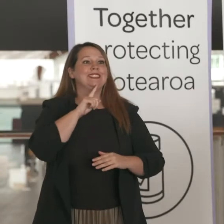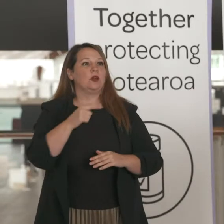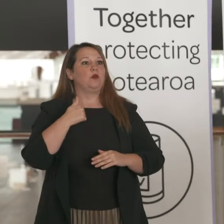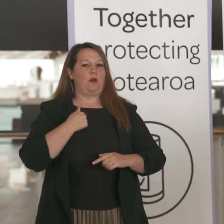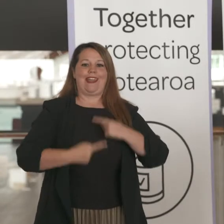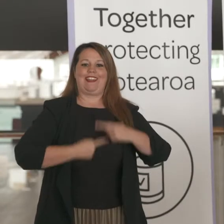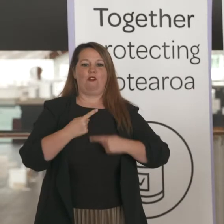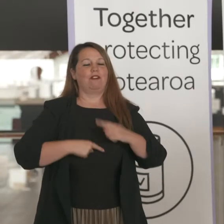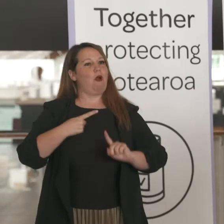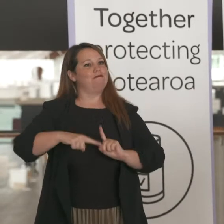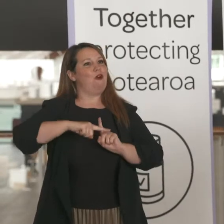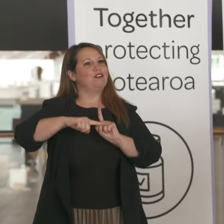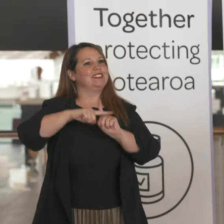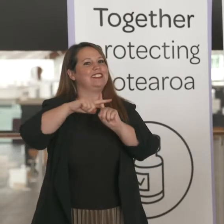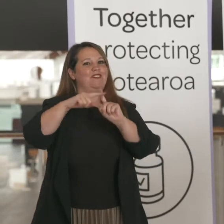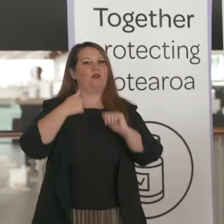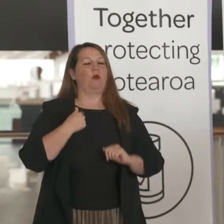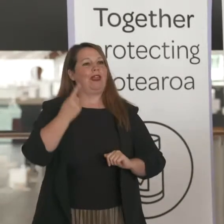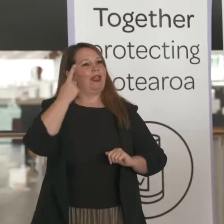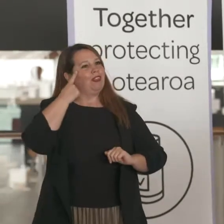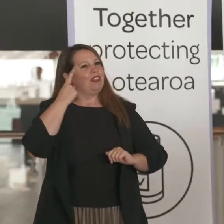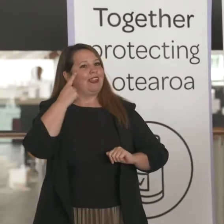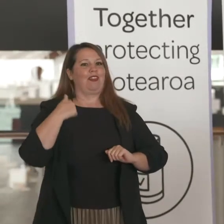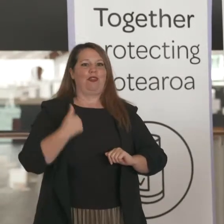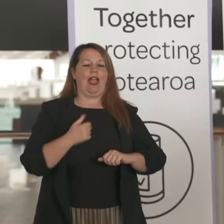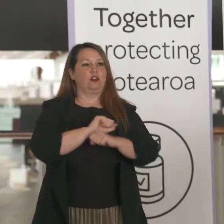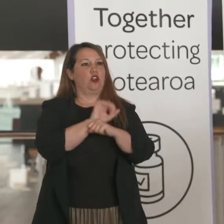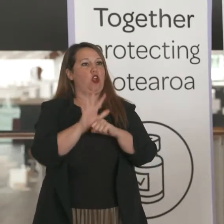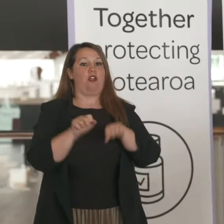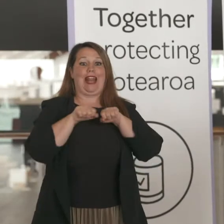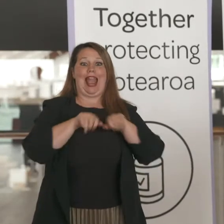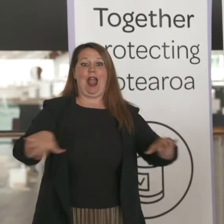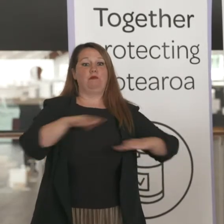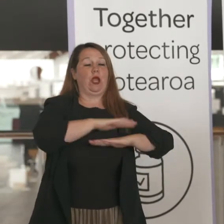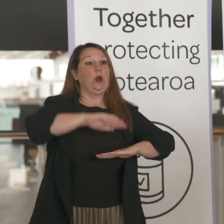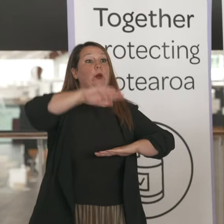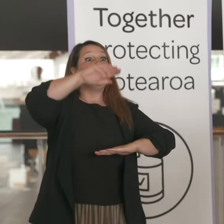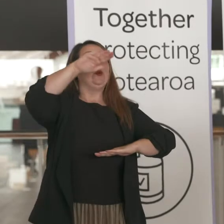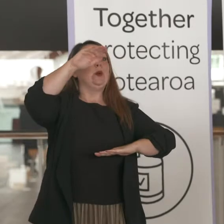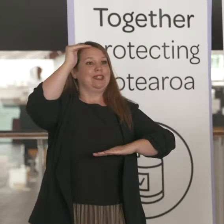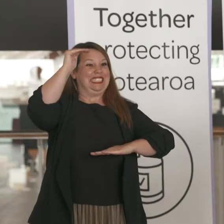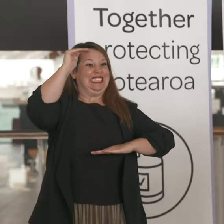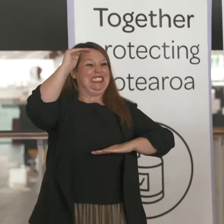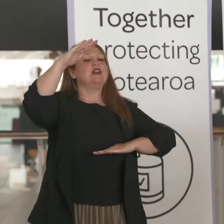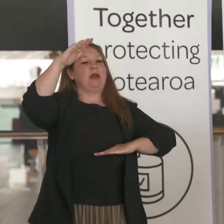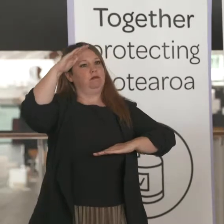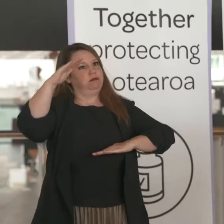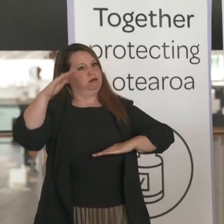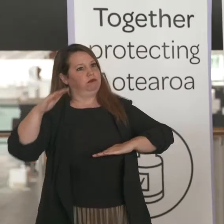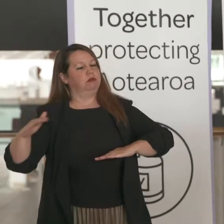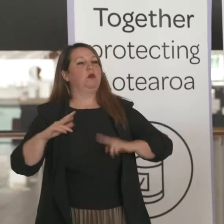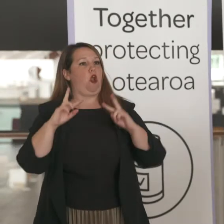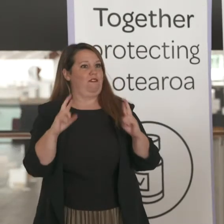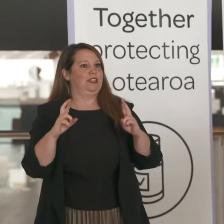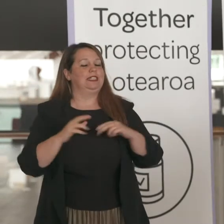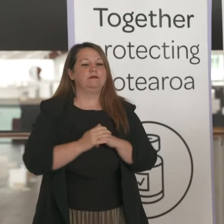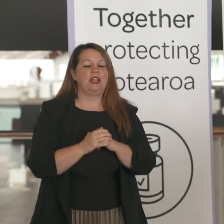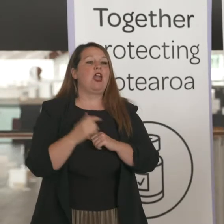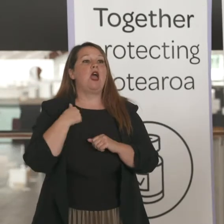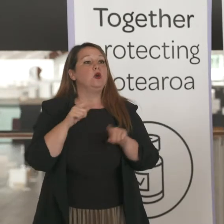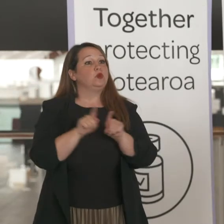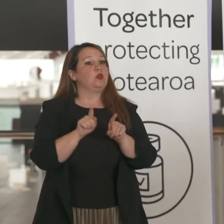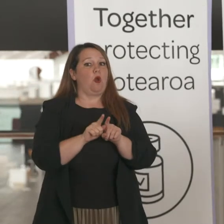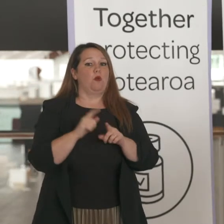outbreak here in Tamaki Makaurau. We are hopeful that this will also be reflected in our